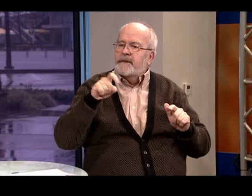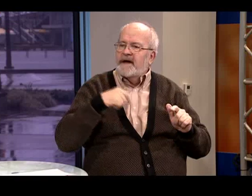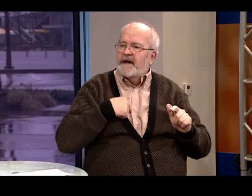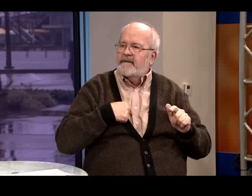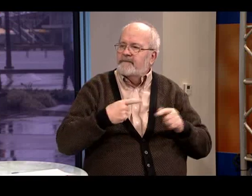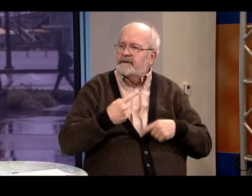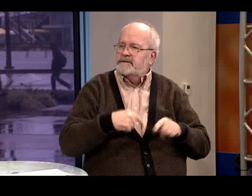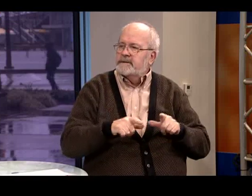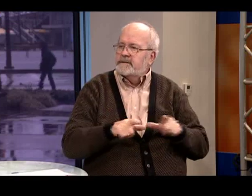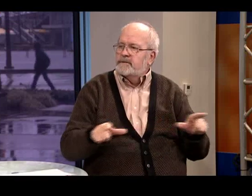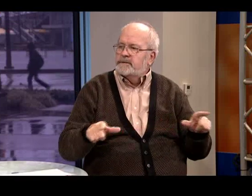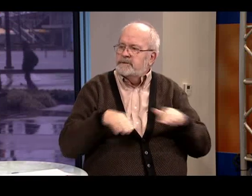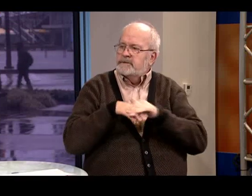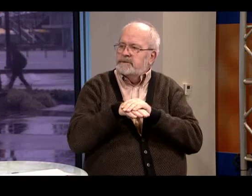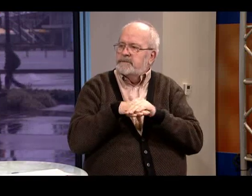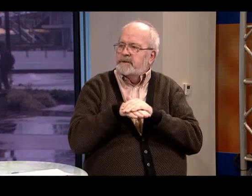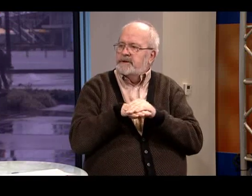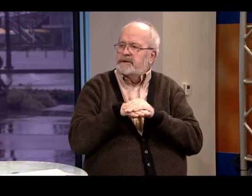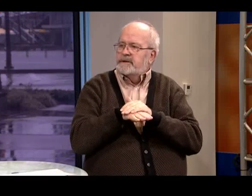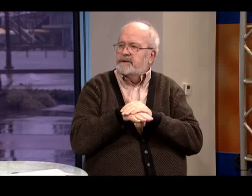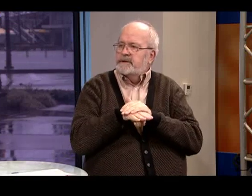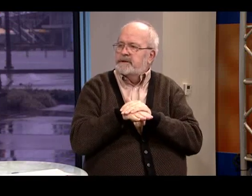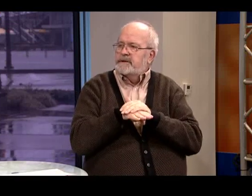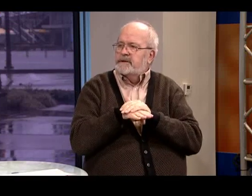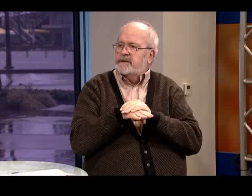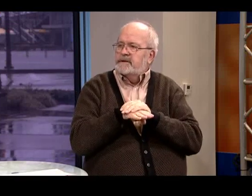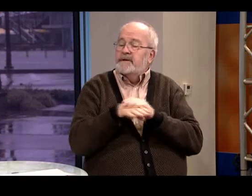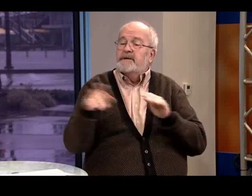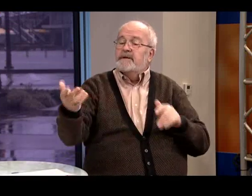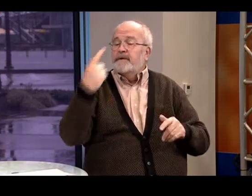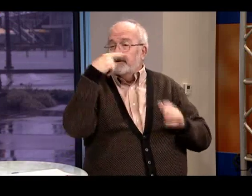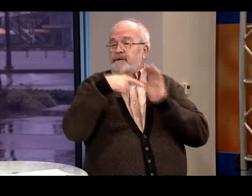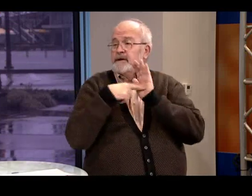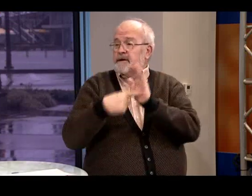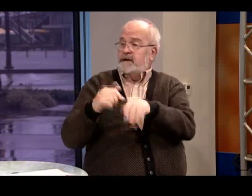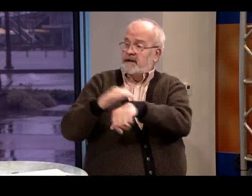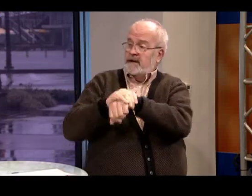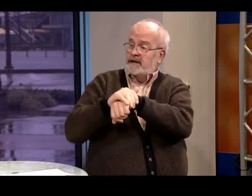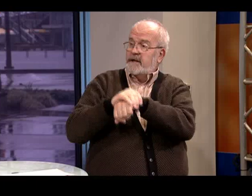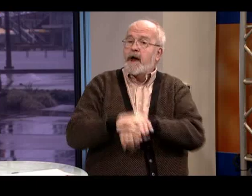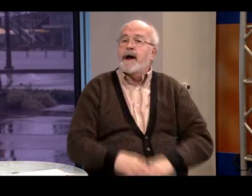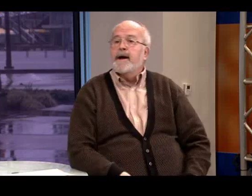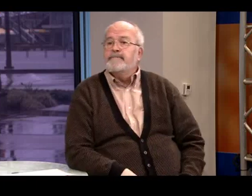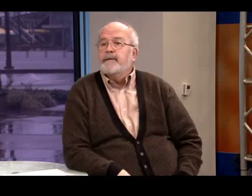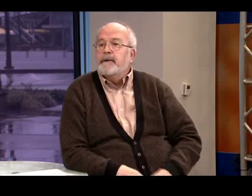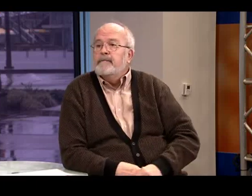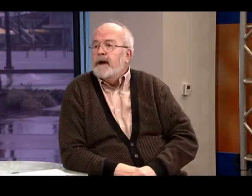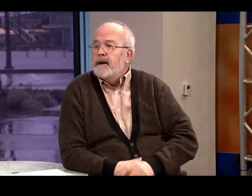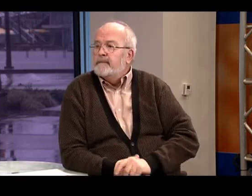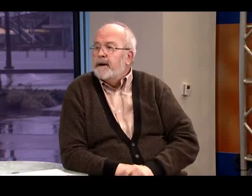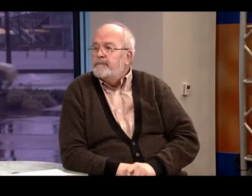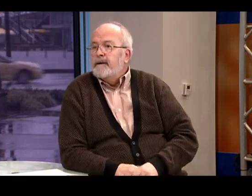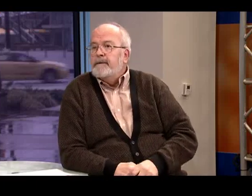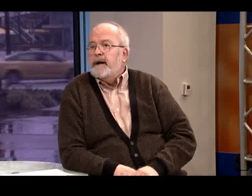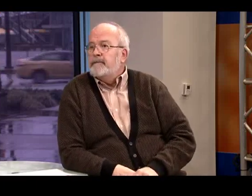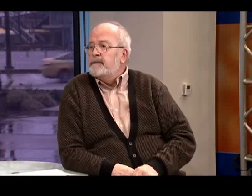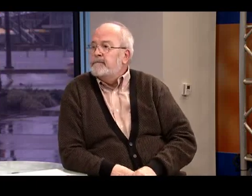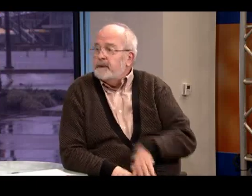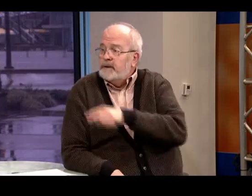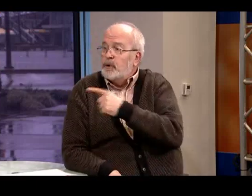for all deaf people should have access to sign language. An English speaker can